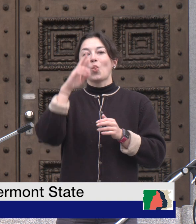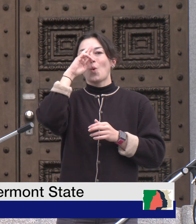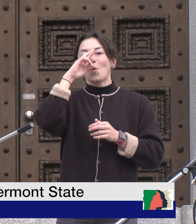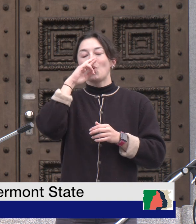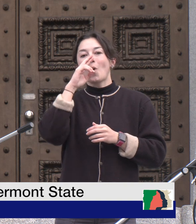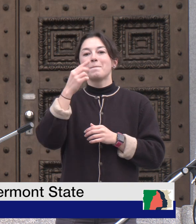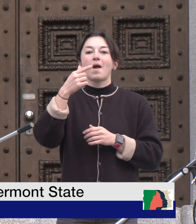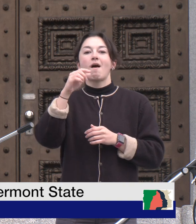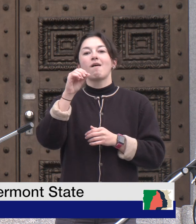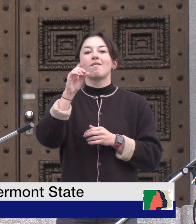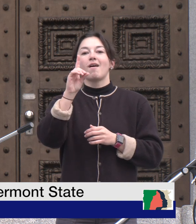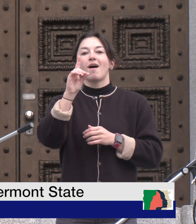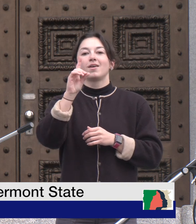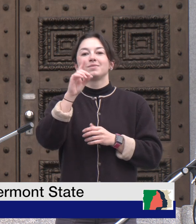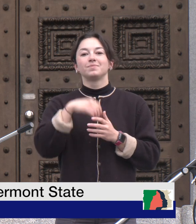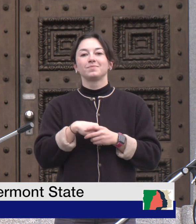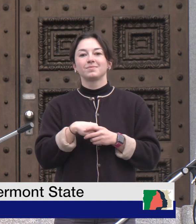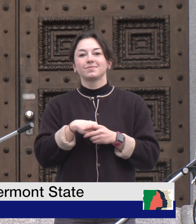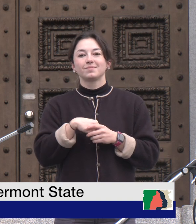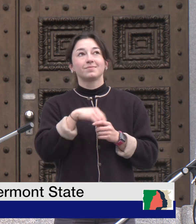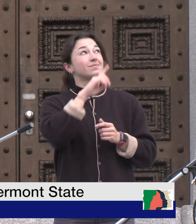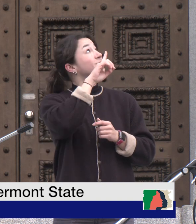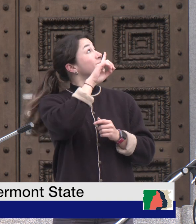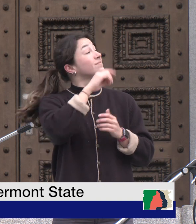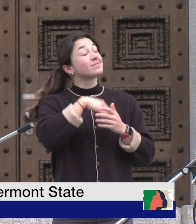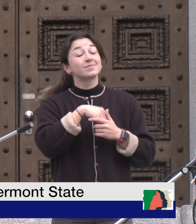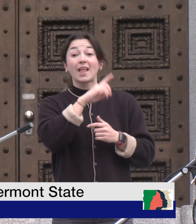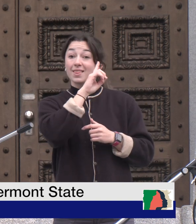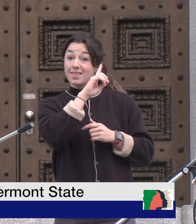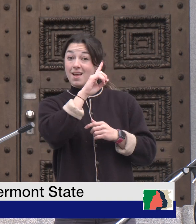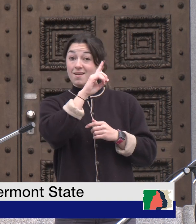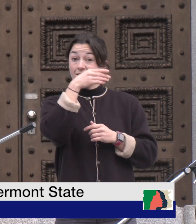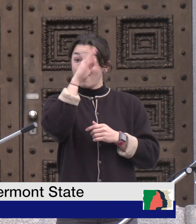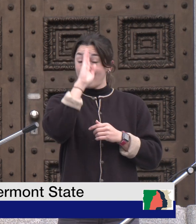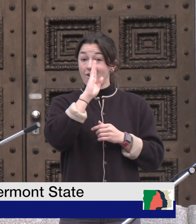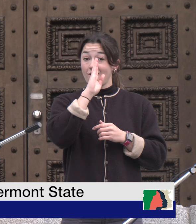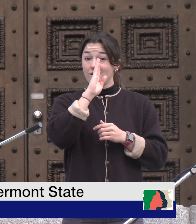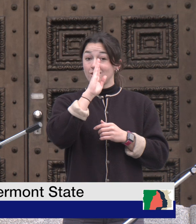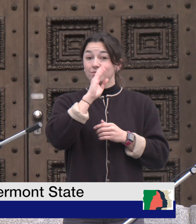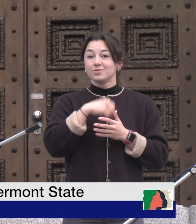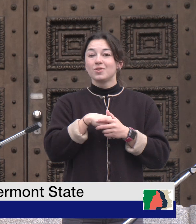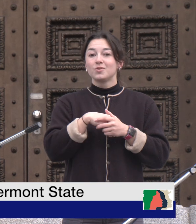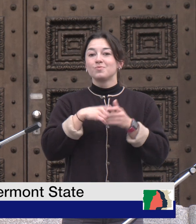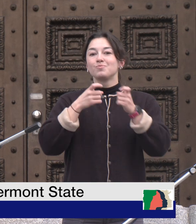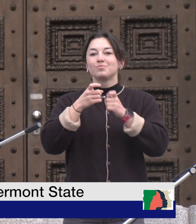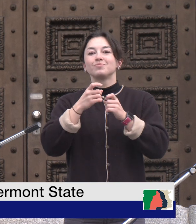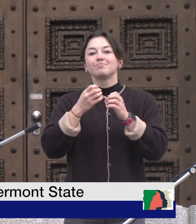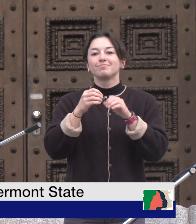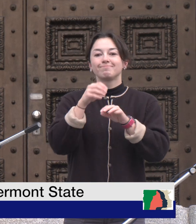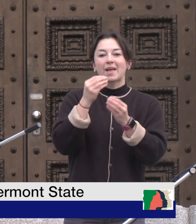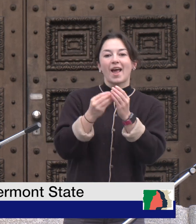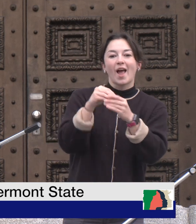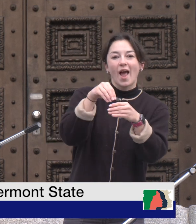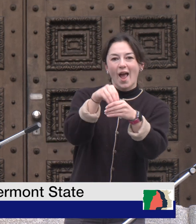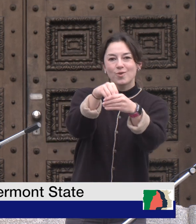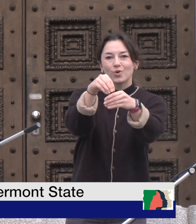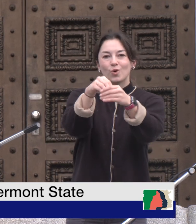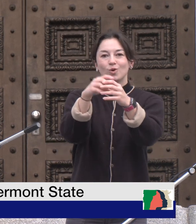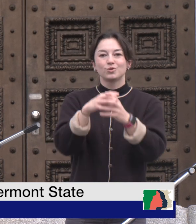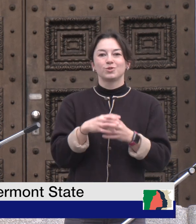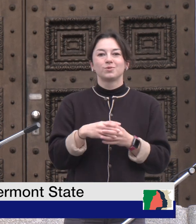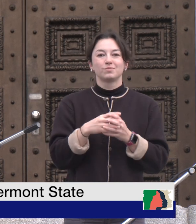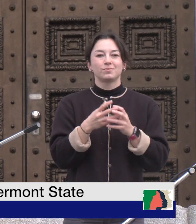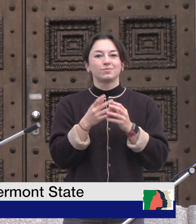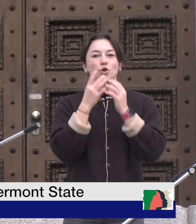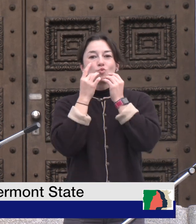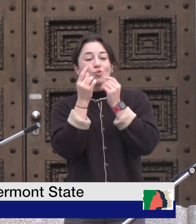Ceres in all of her glory. She is the goddess of agriculture and nourishment. Today, we will